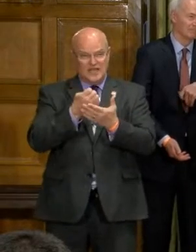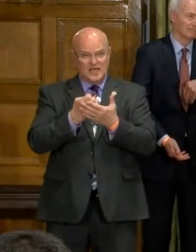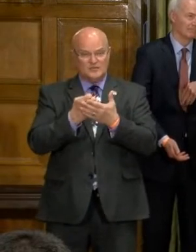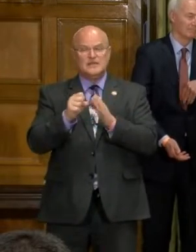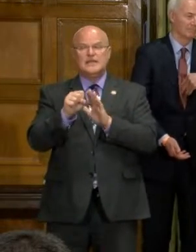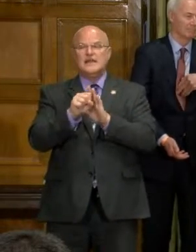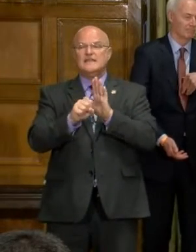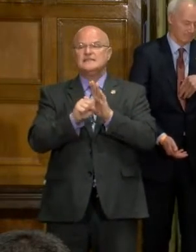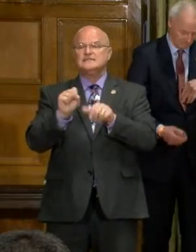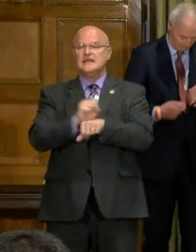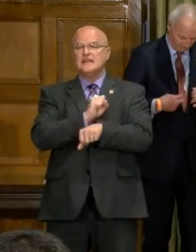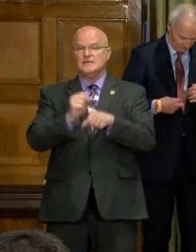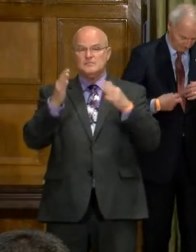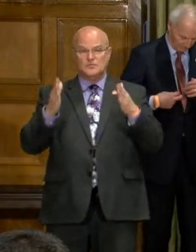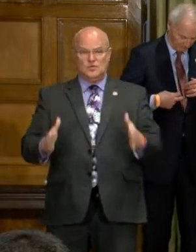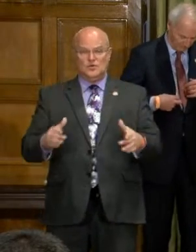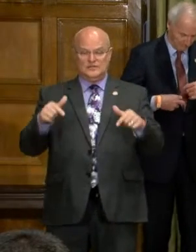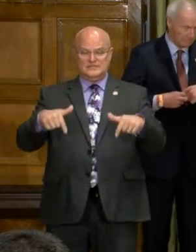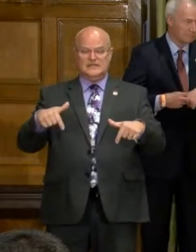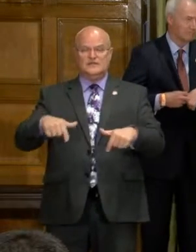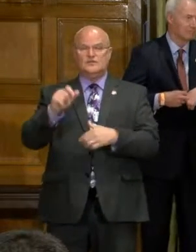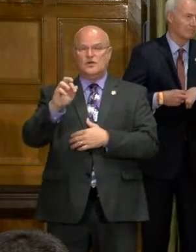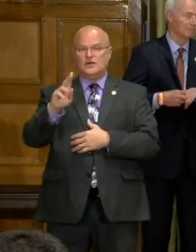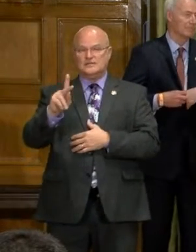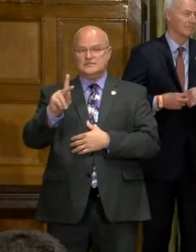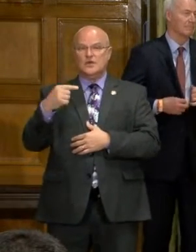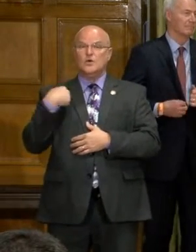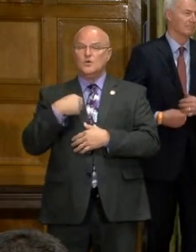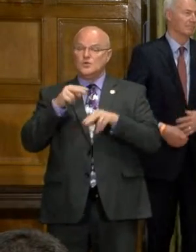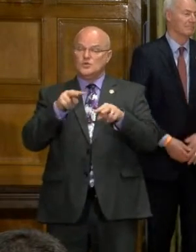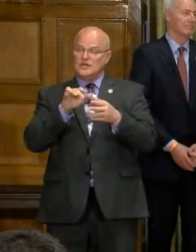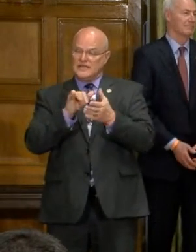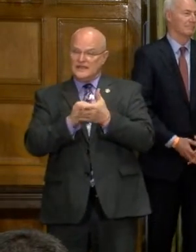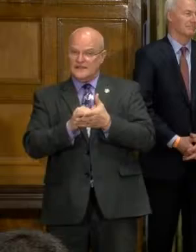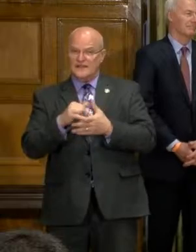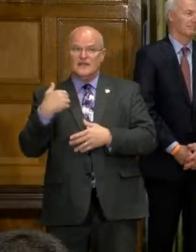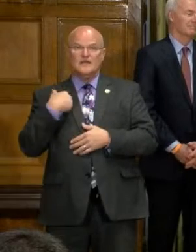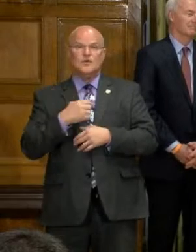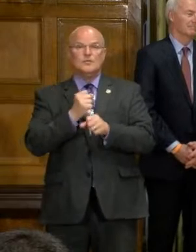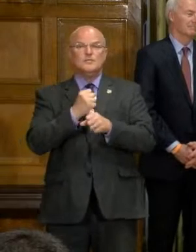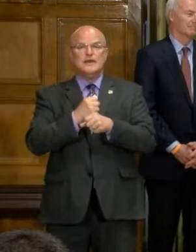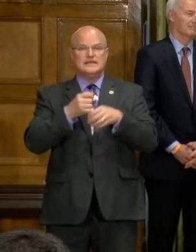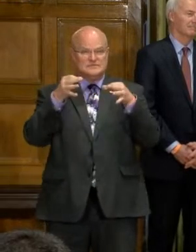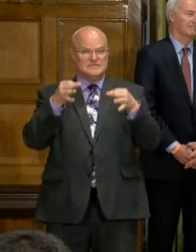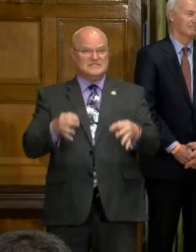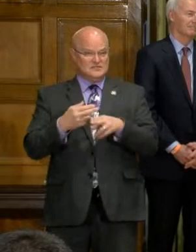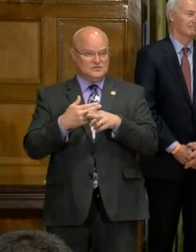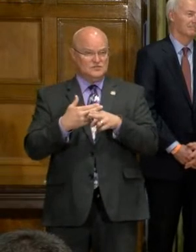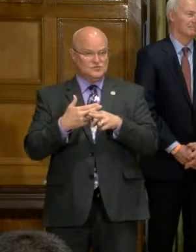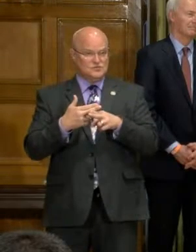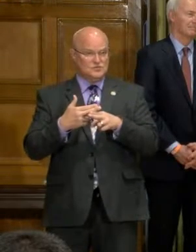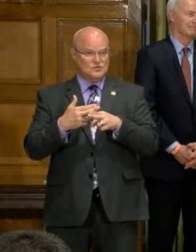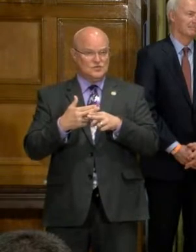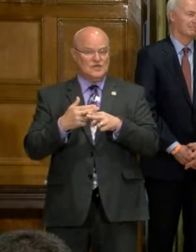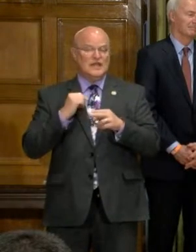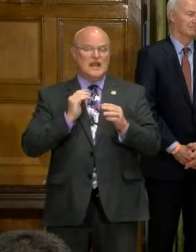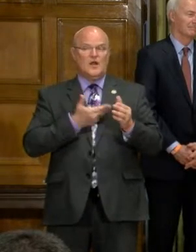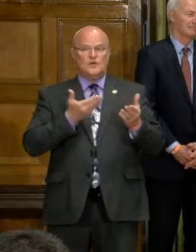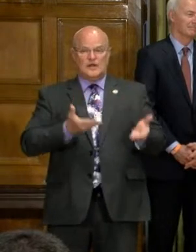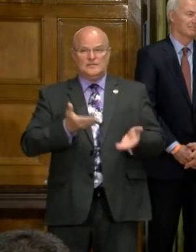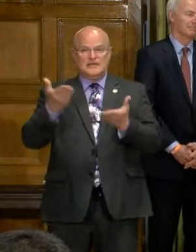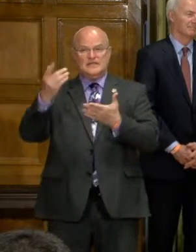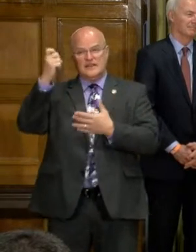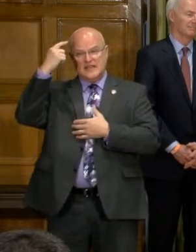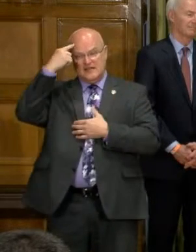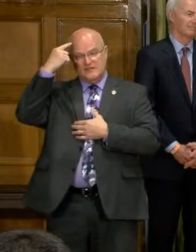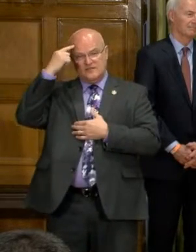state of Arkansas. We take that very seriously. So we are looking at that, and we're going to be making some decisions soon and taking our recommendations to